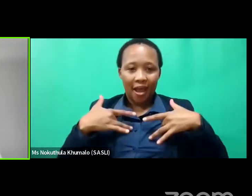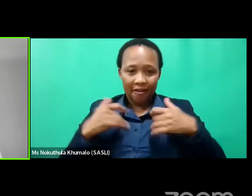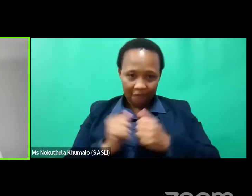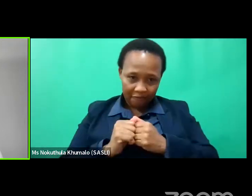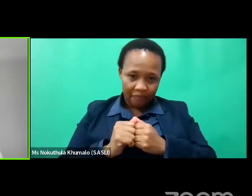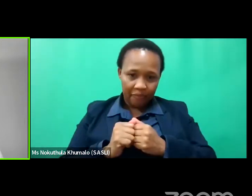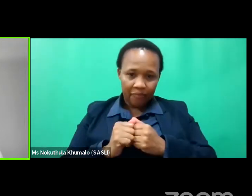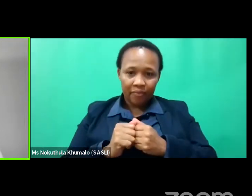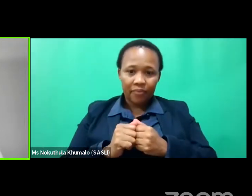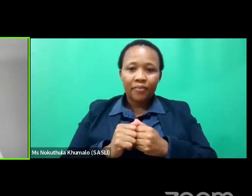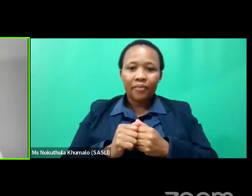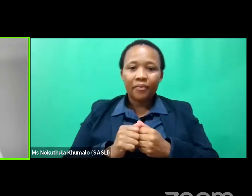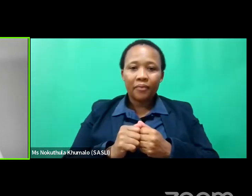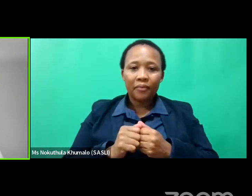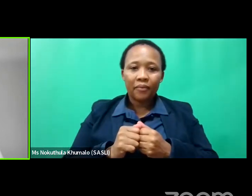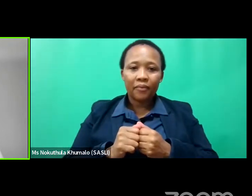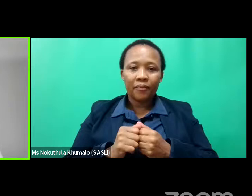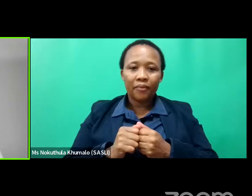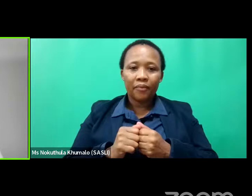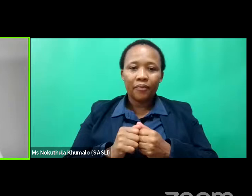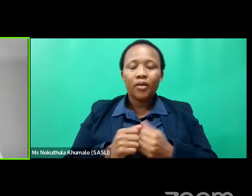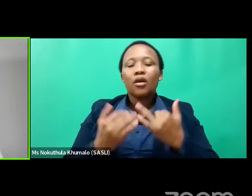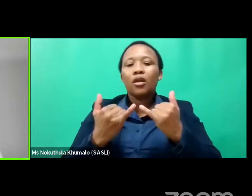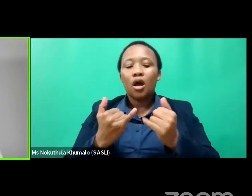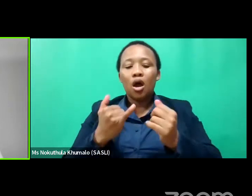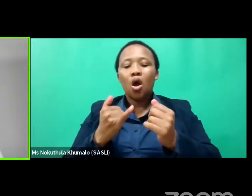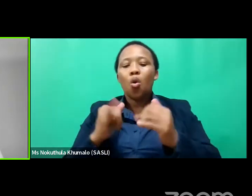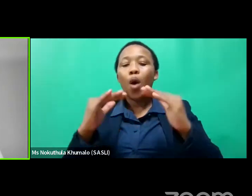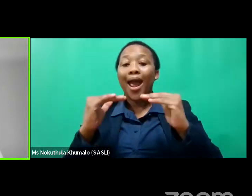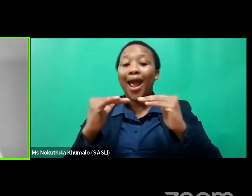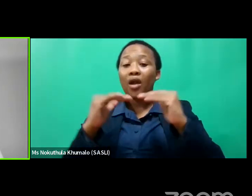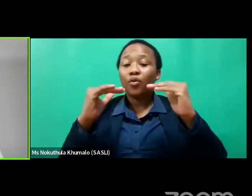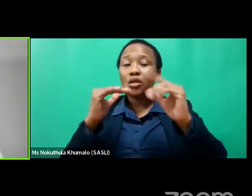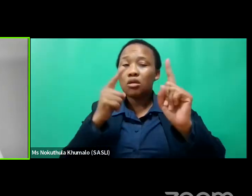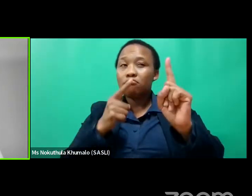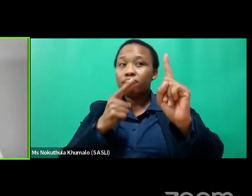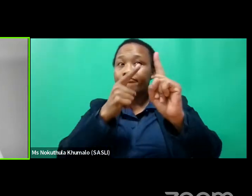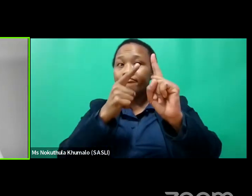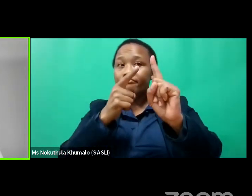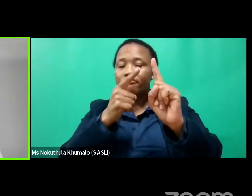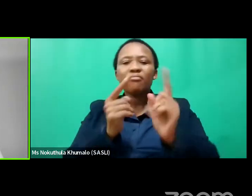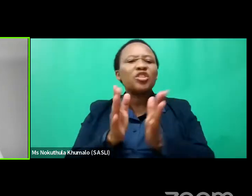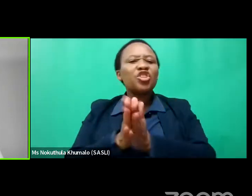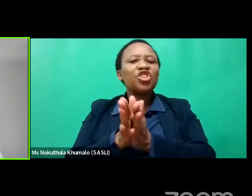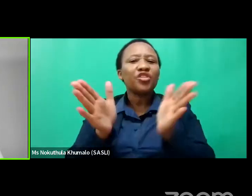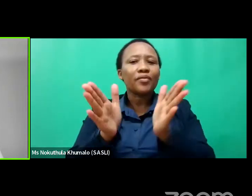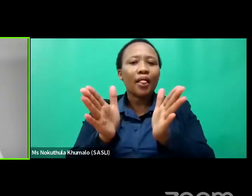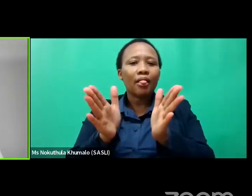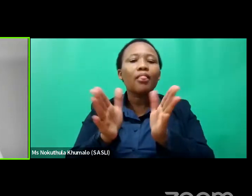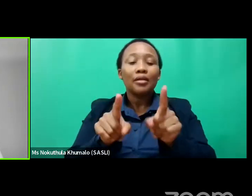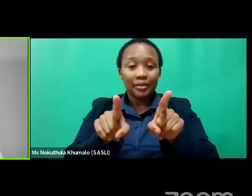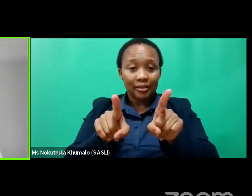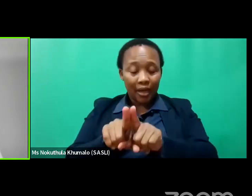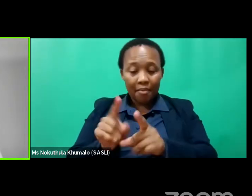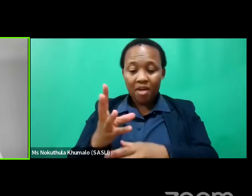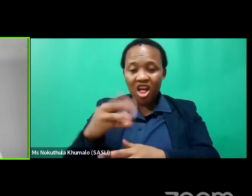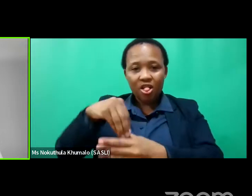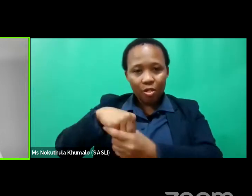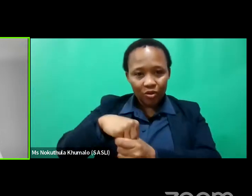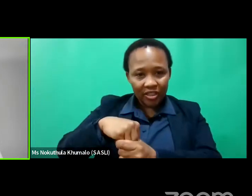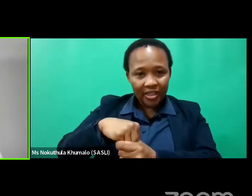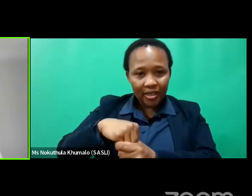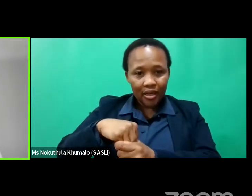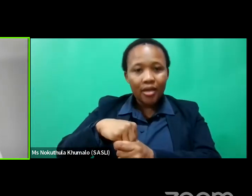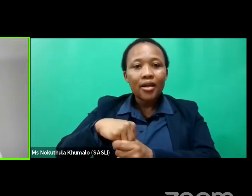globe on these equity goals generally, and for the inclusivity and belonging of staff